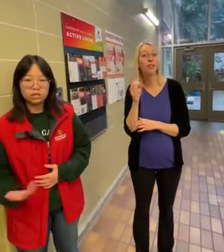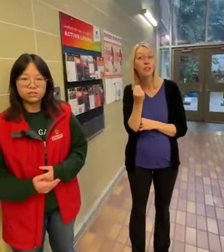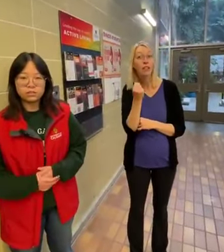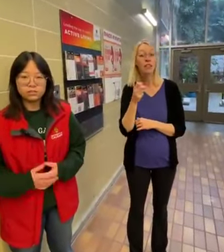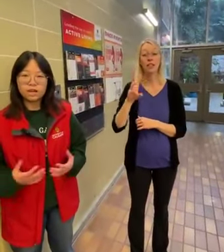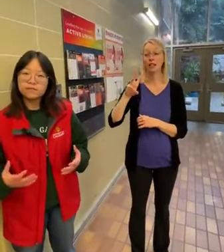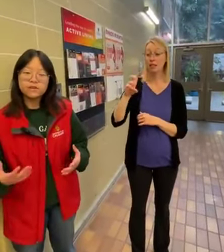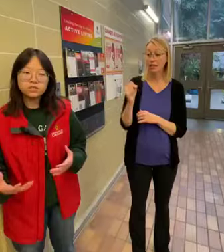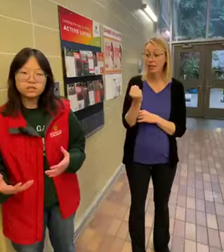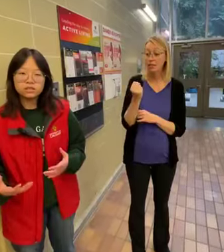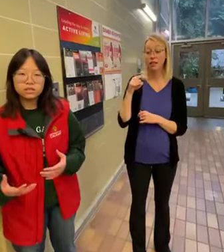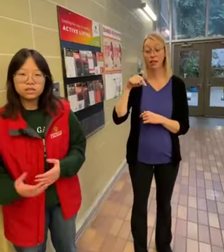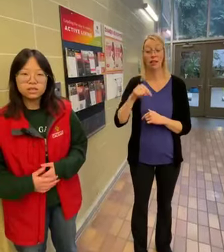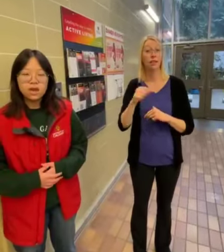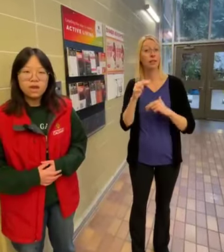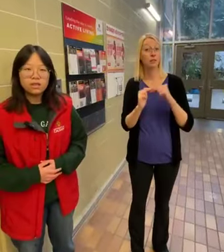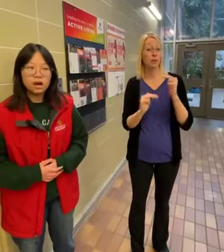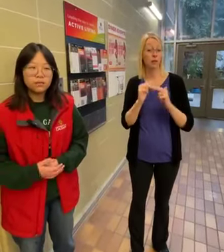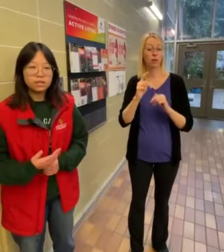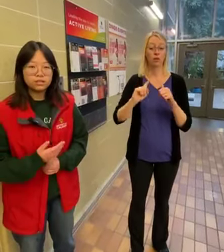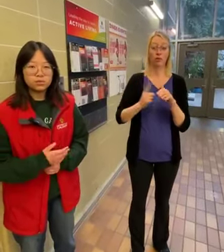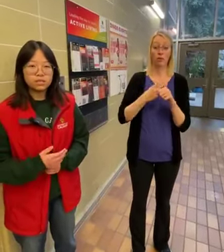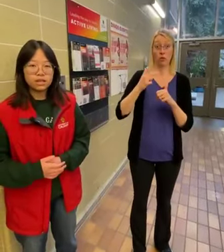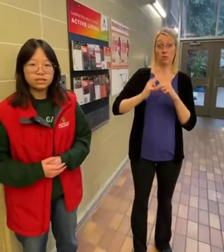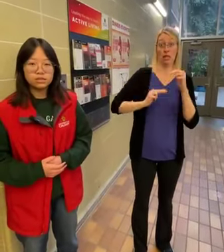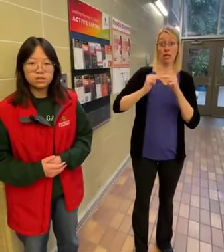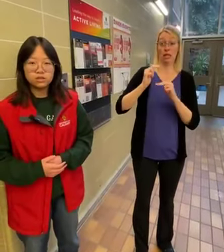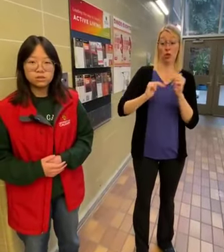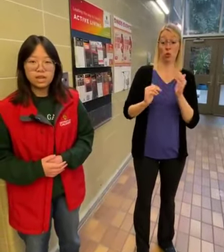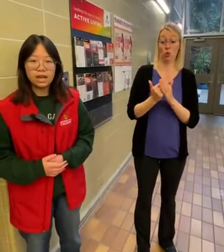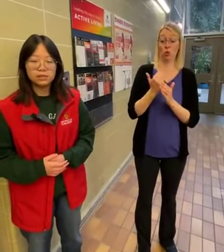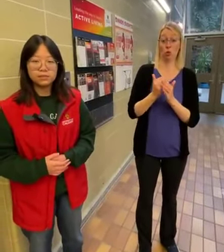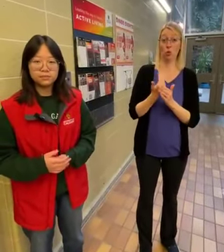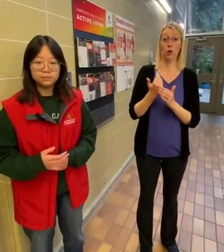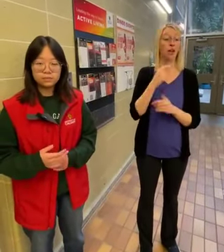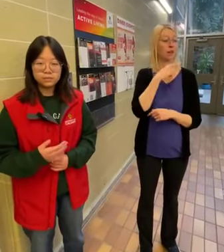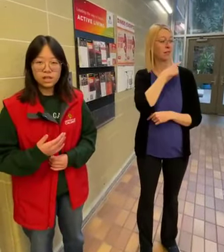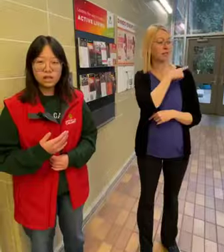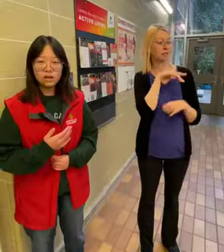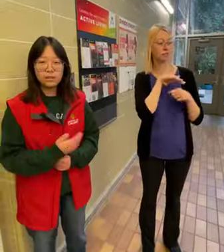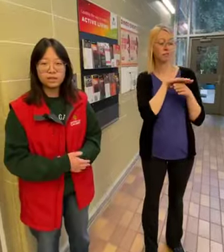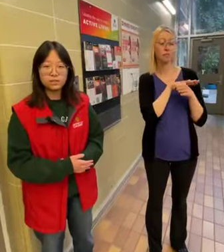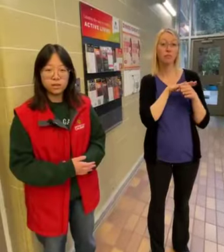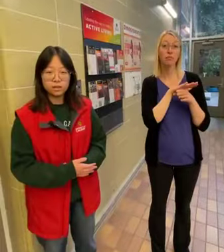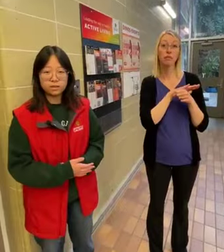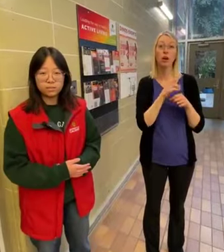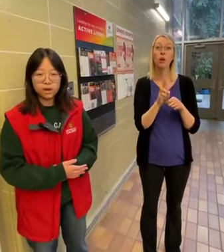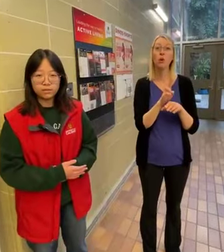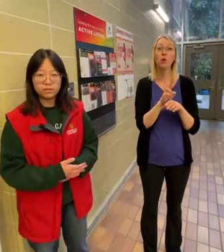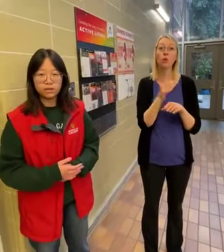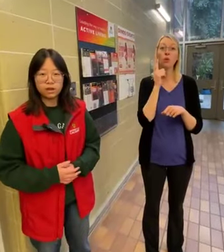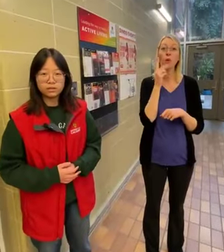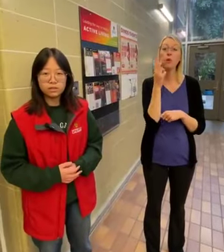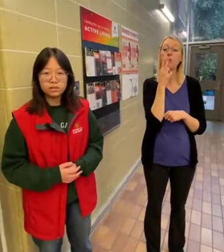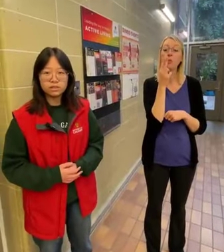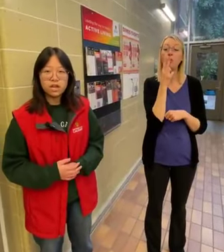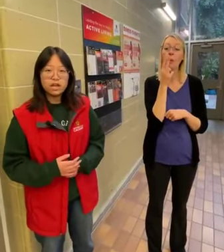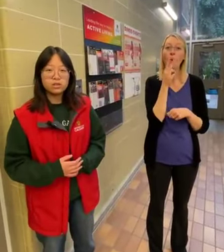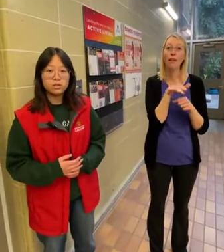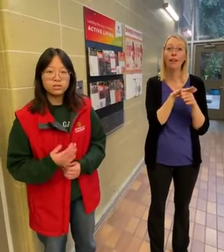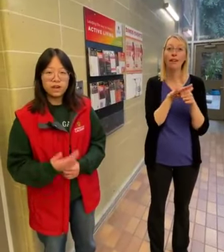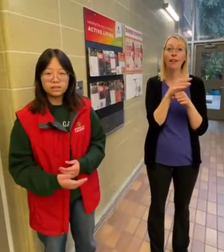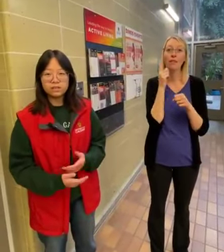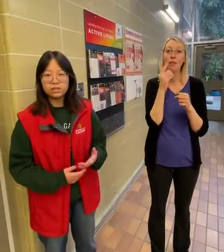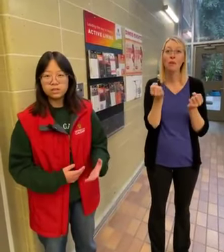the administration building was kind of first constructed, the atrium was actually used as a smoking spot for a lot of